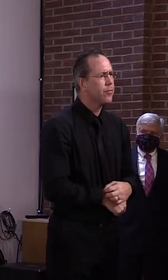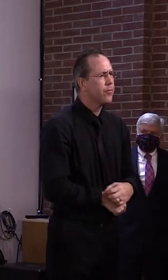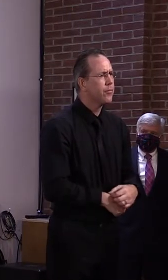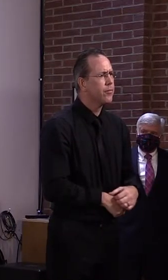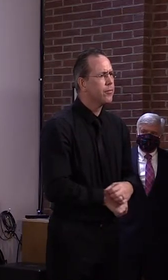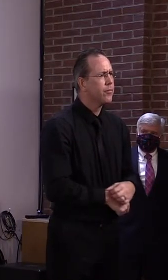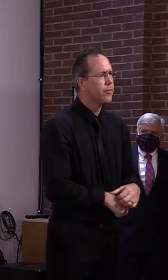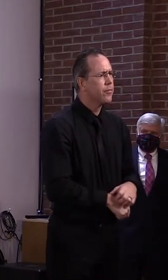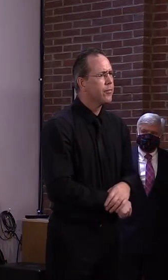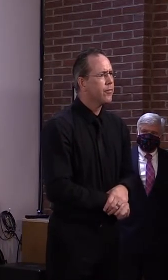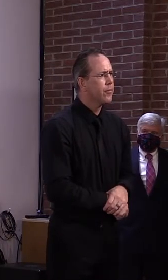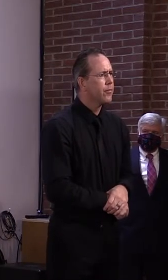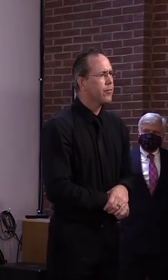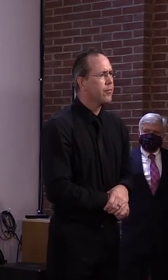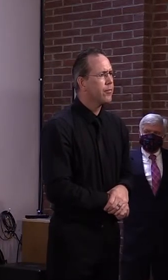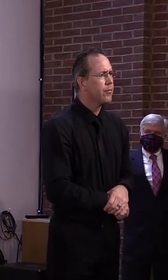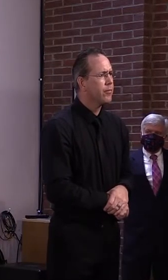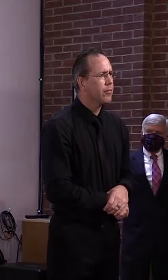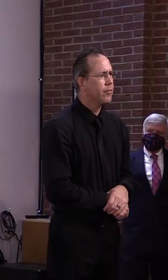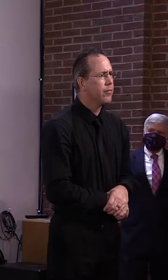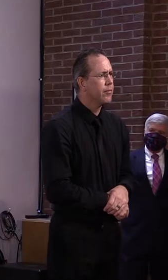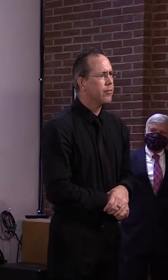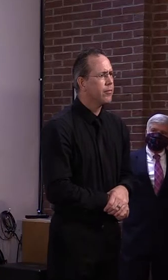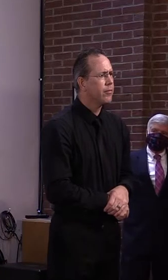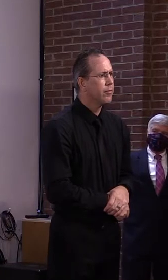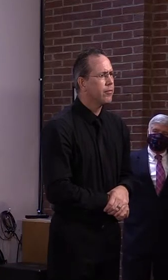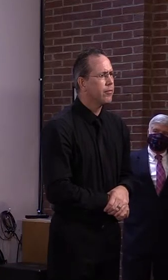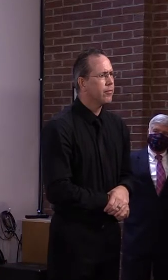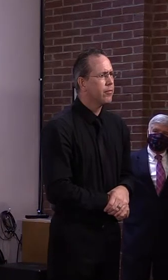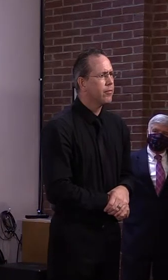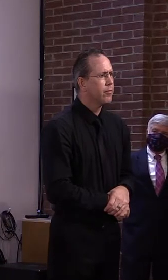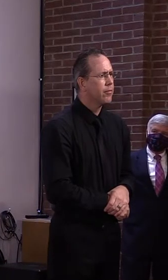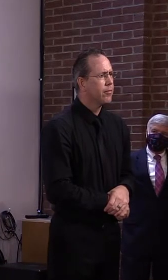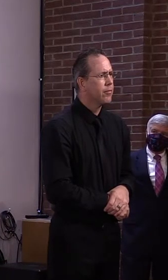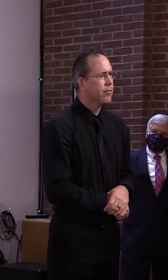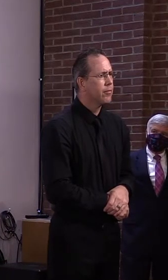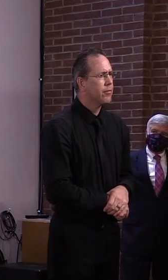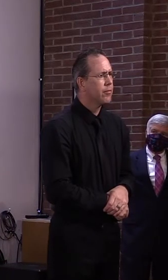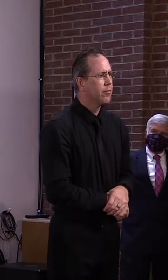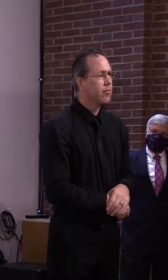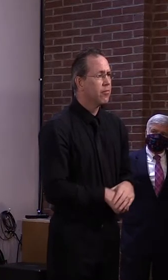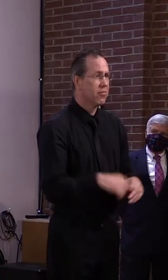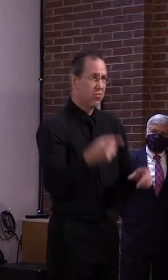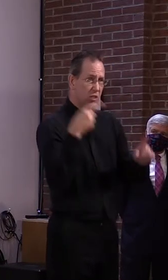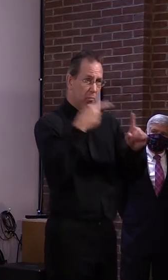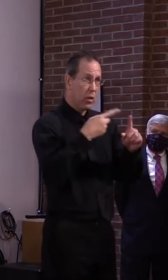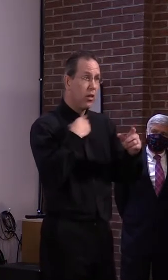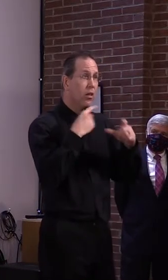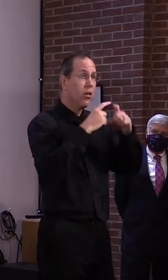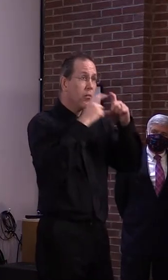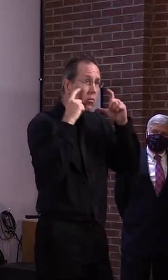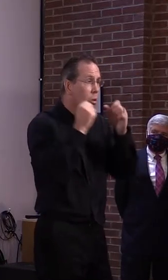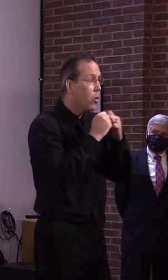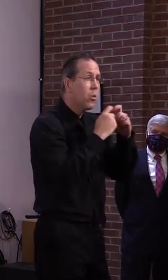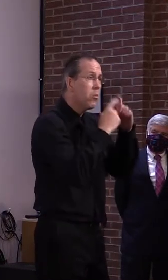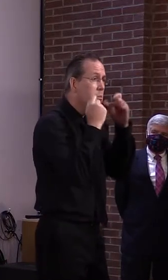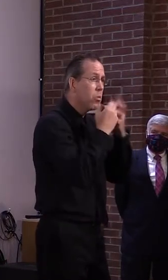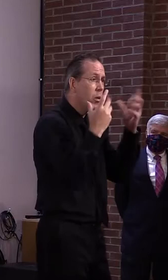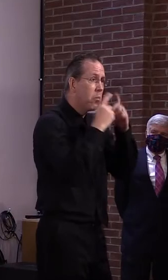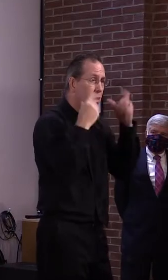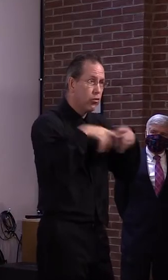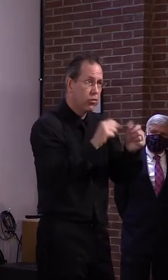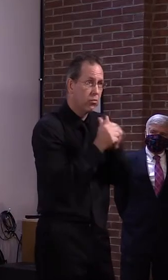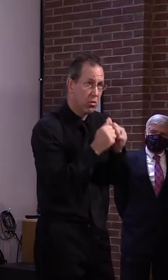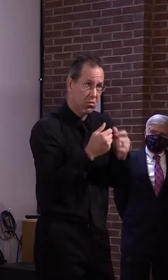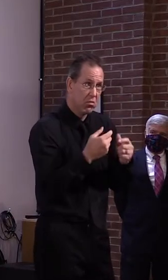like a soccer game or a gym class? That's right. But we just don't have enough data that says there's harm